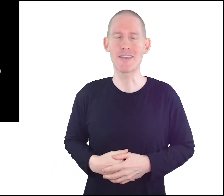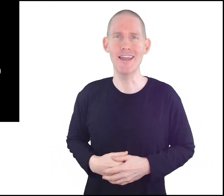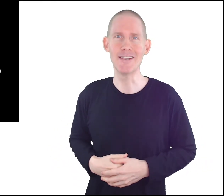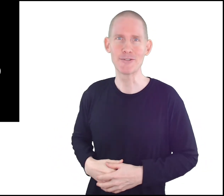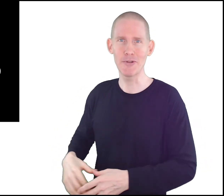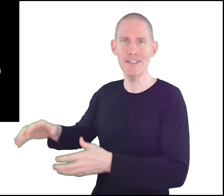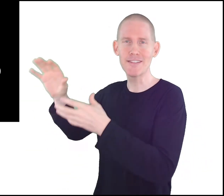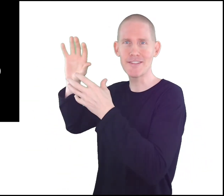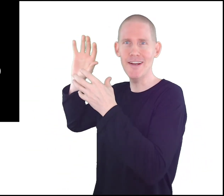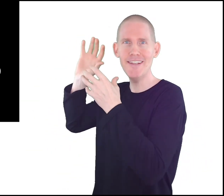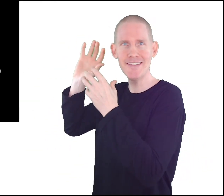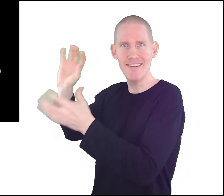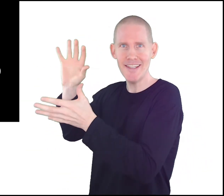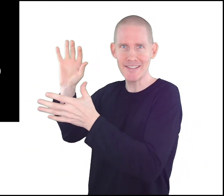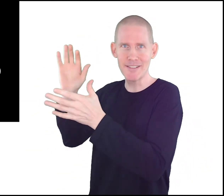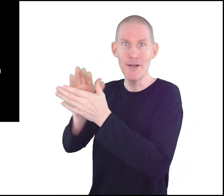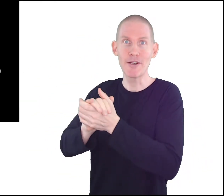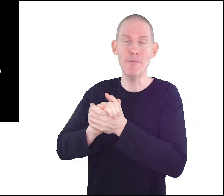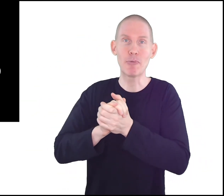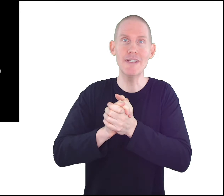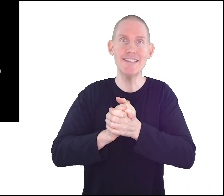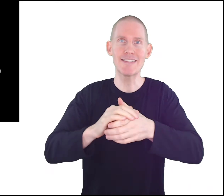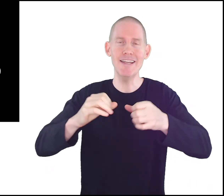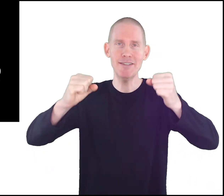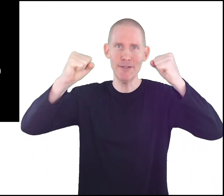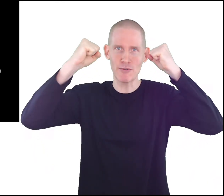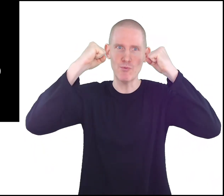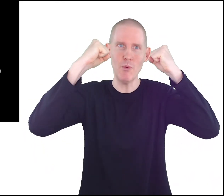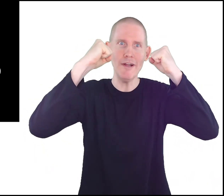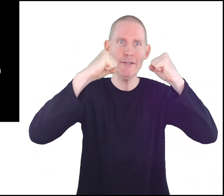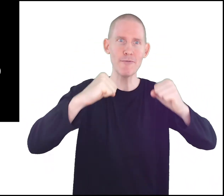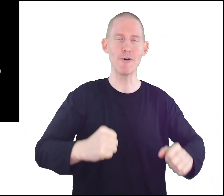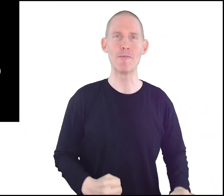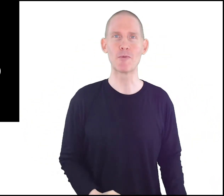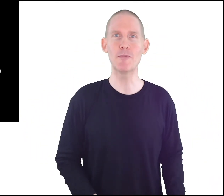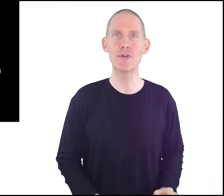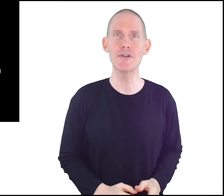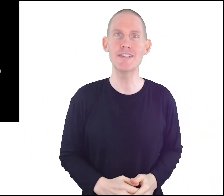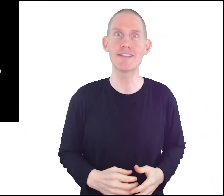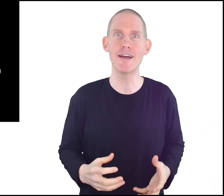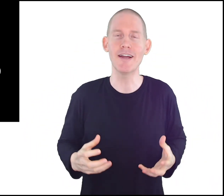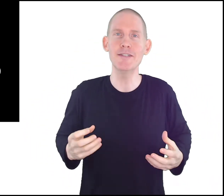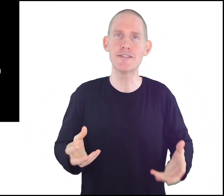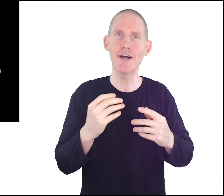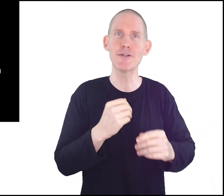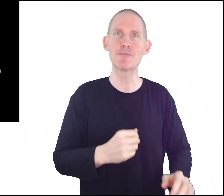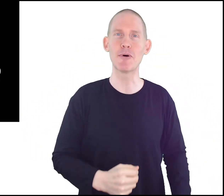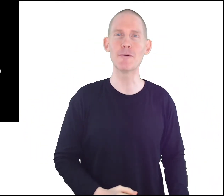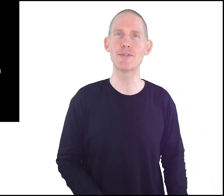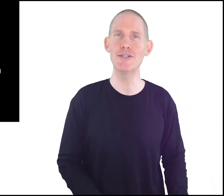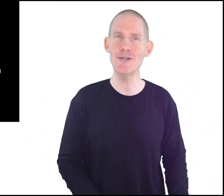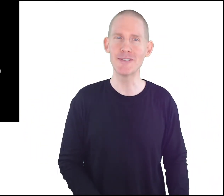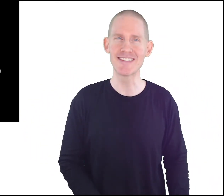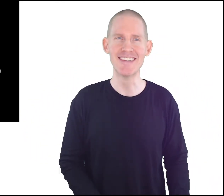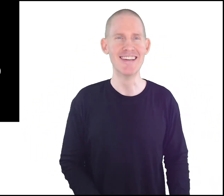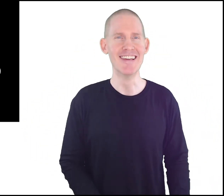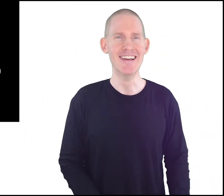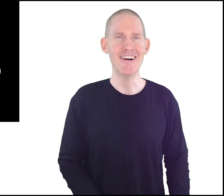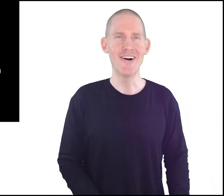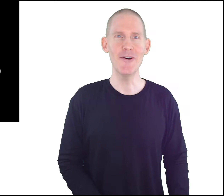Okay, so let's sign this. Complete sentence. Wonderful. We've been learning signs. Now let's put them to use.